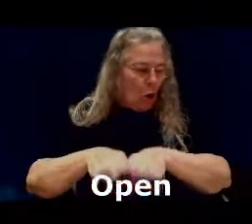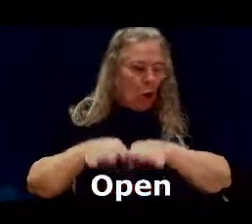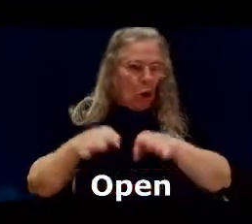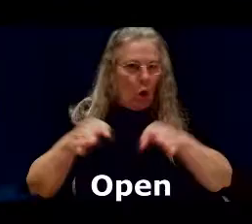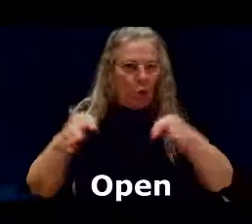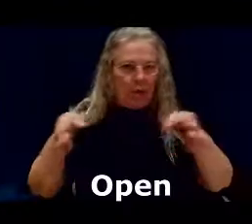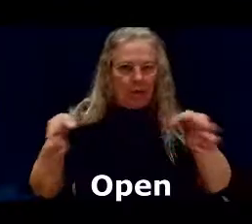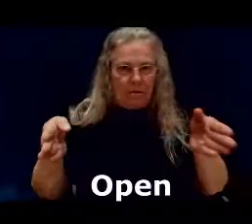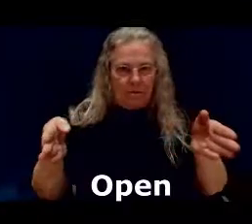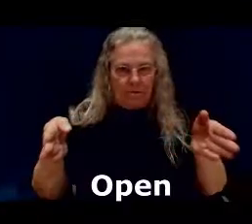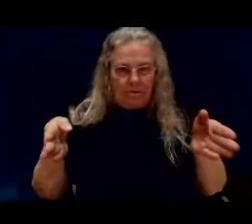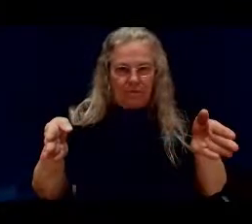Open.